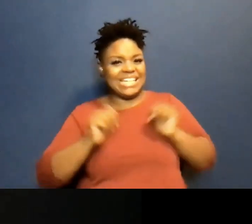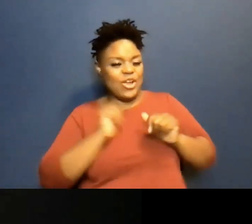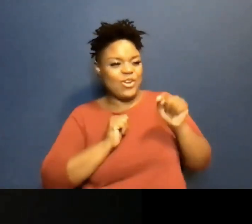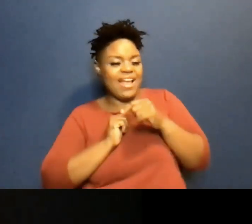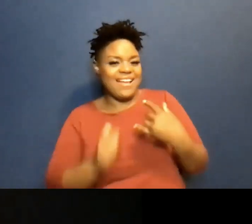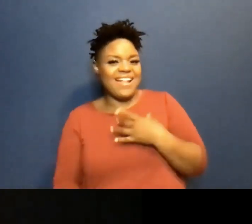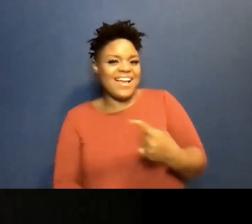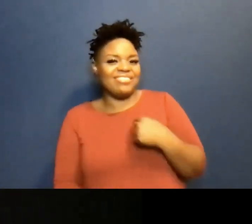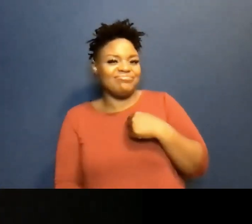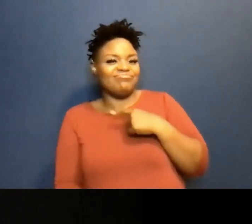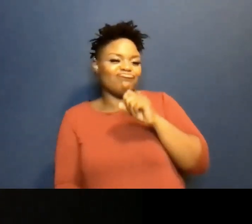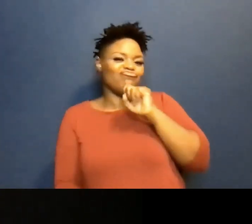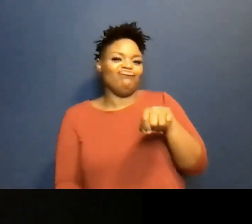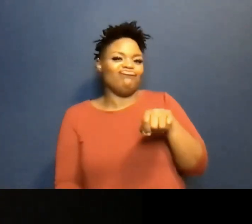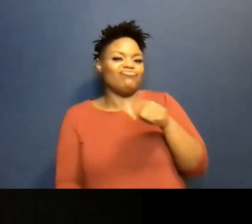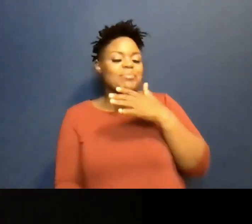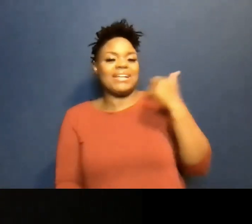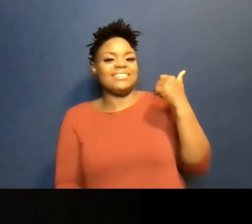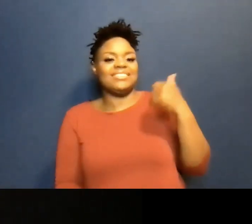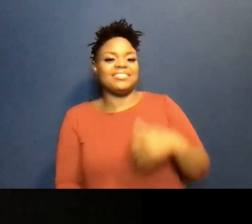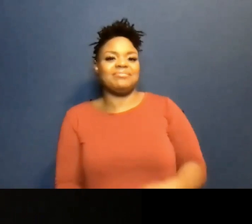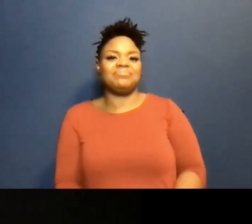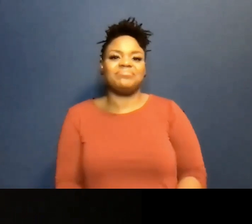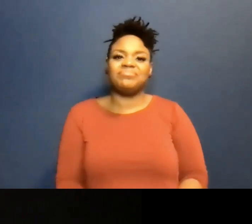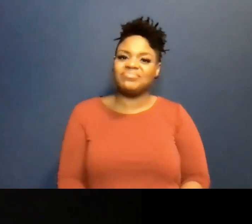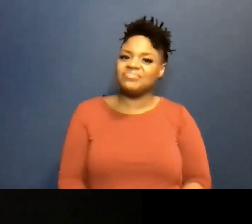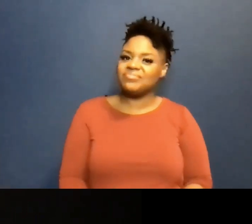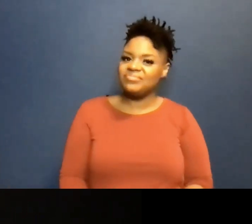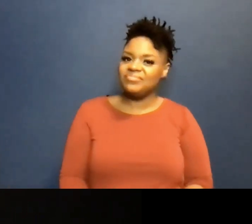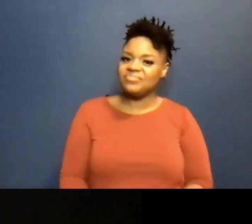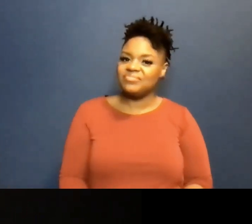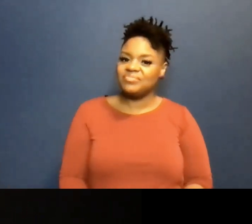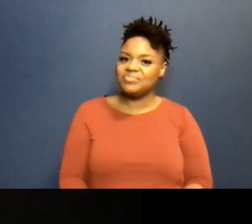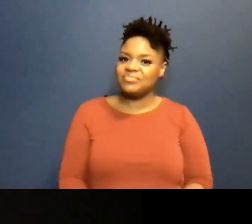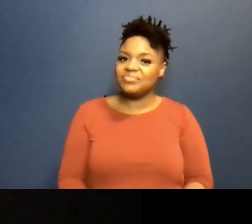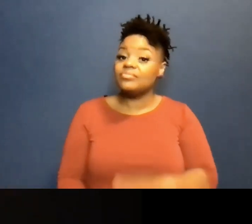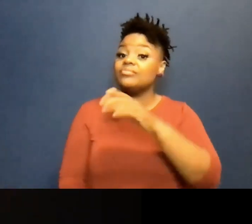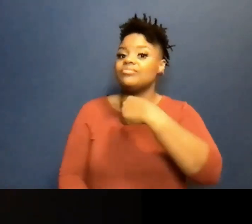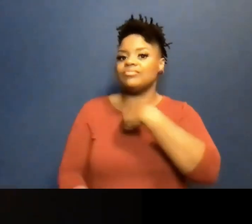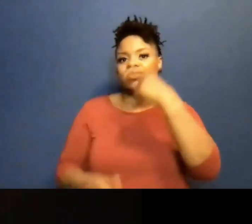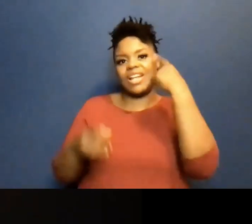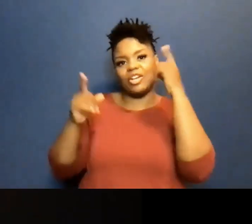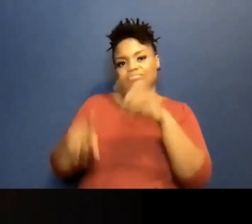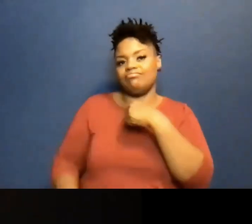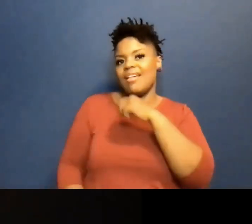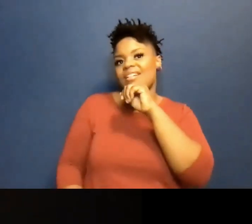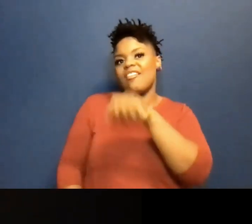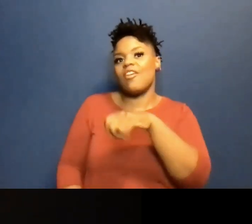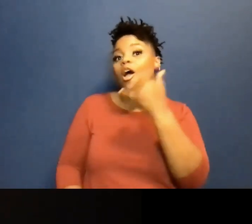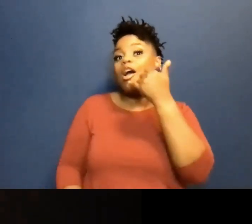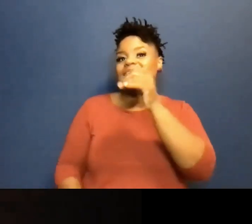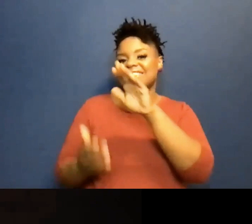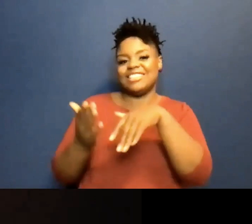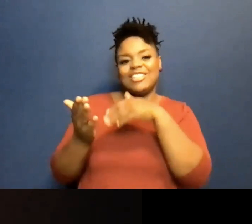Fantastic. Yeah, I have to admit, I love the call center. It is one of my favorite moments. One of the neat things I always like